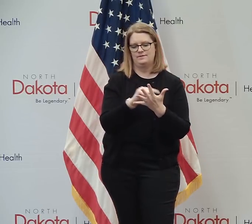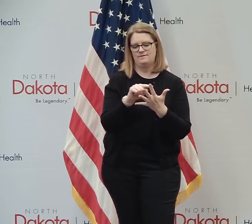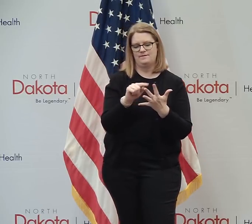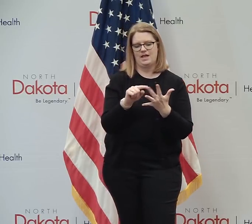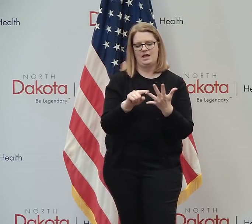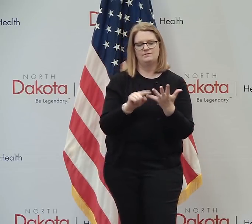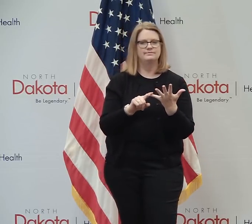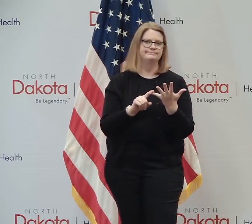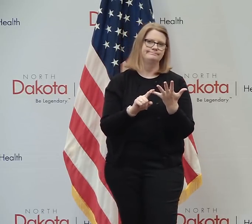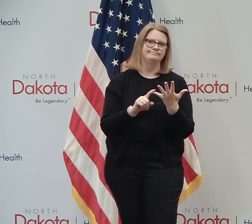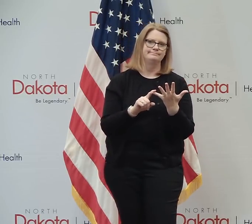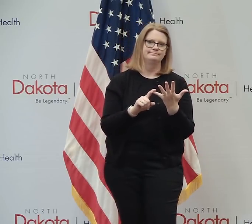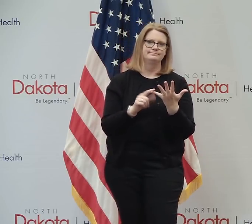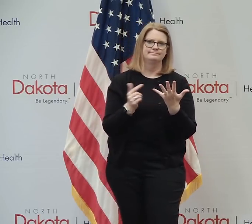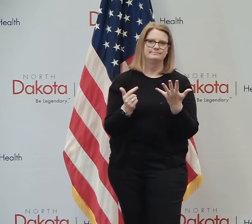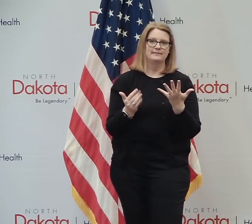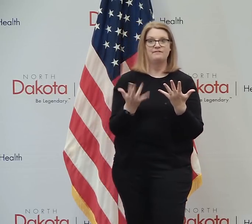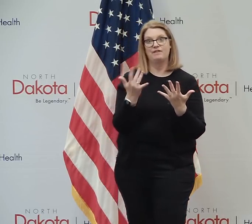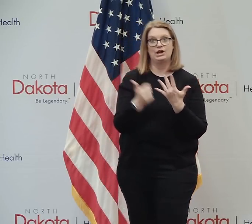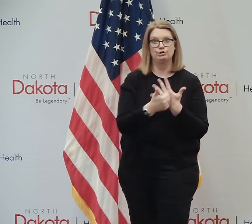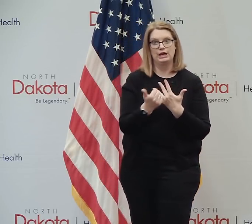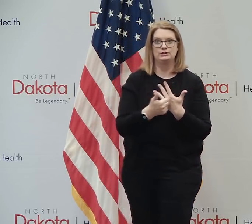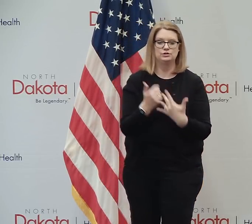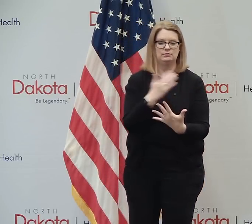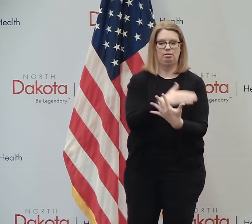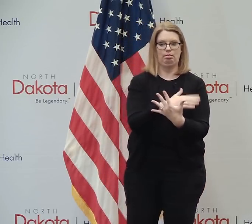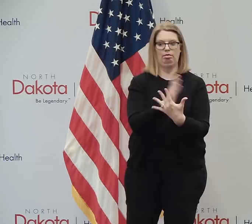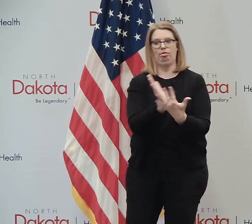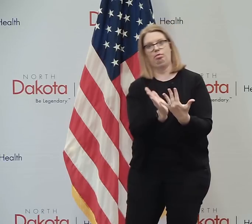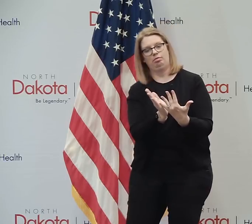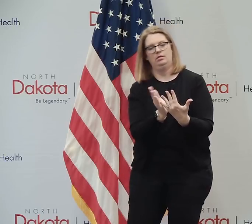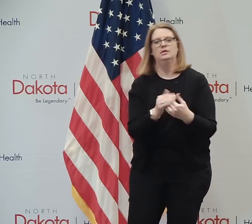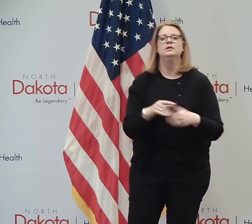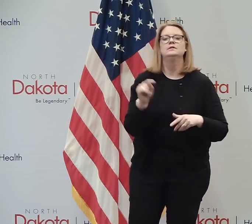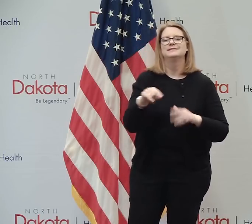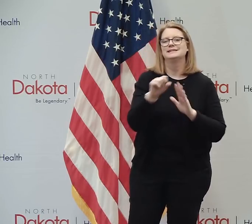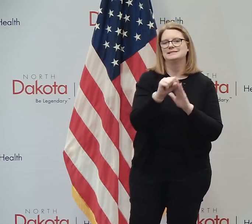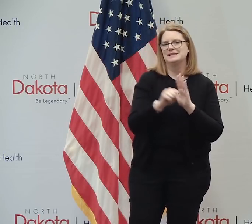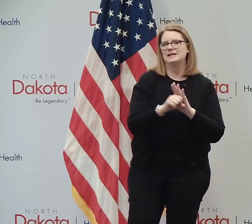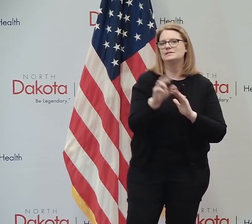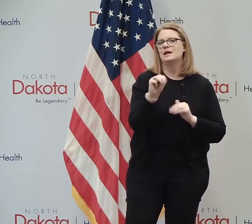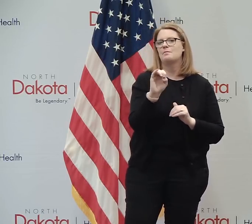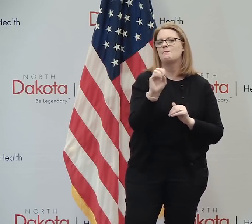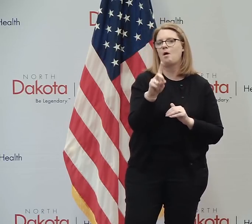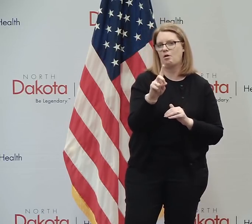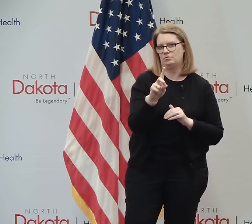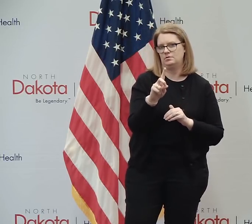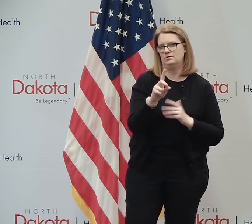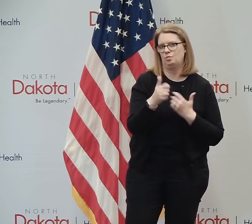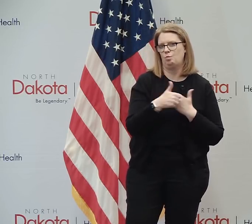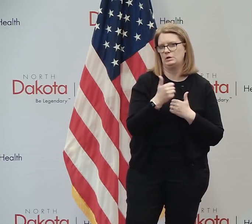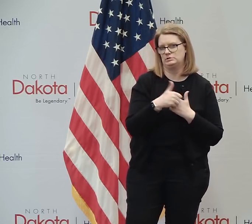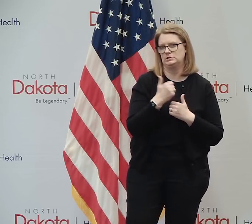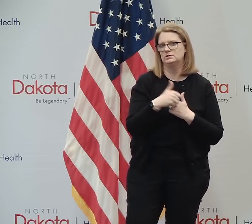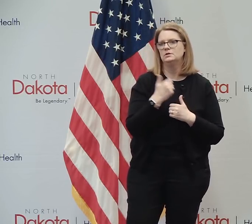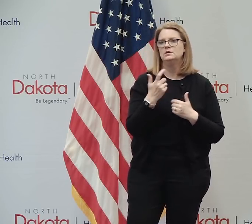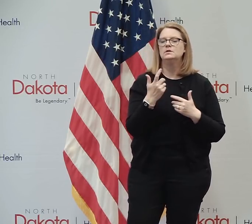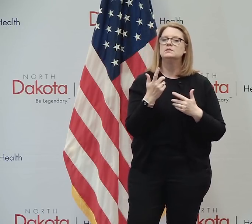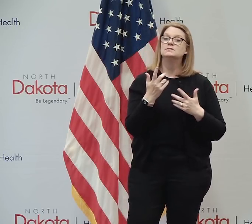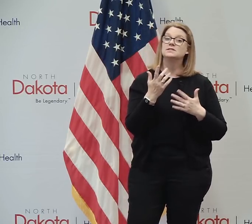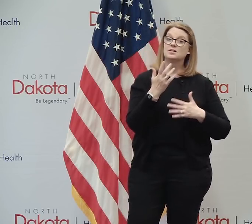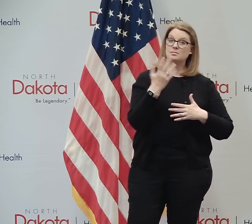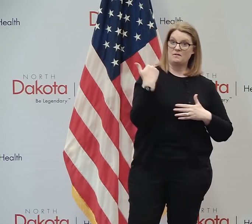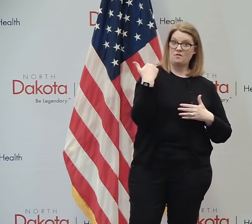5-step kind of what I'll call fire danger scale, where the state is officially at moderate risk, which means that there are more loosening of some of